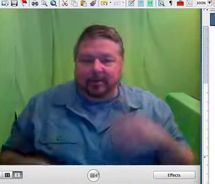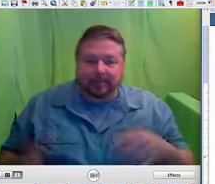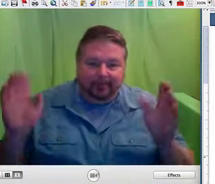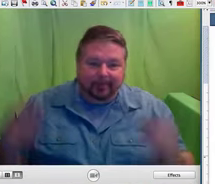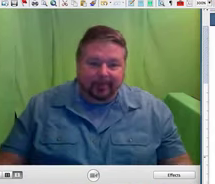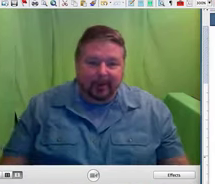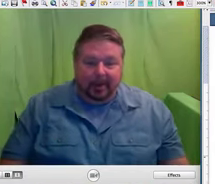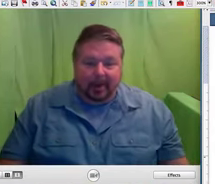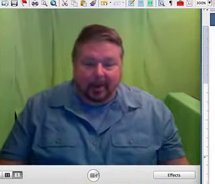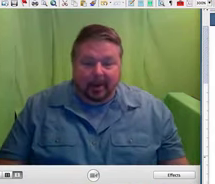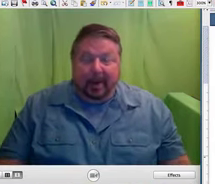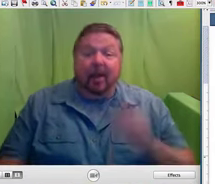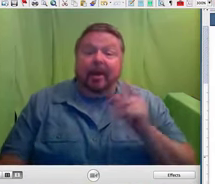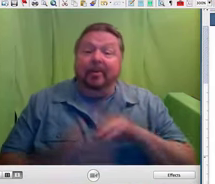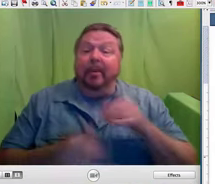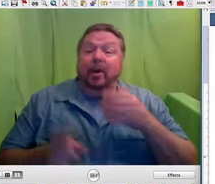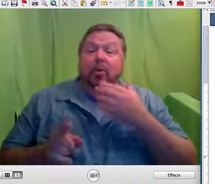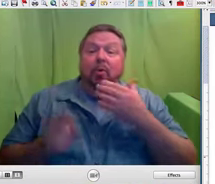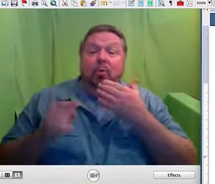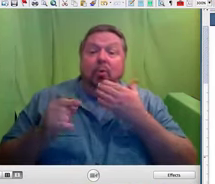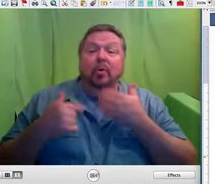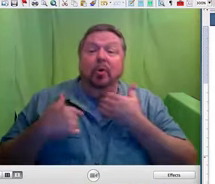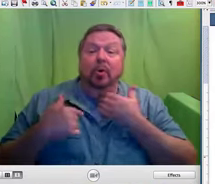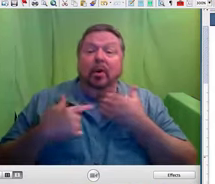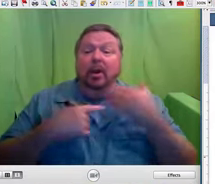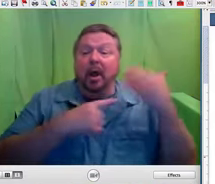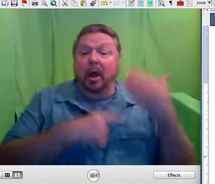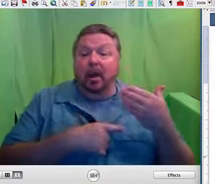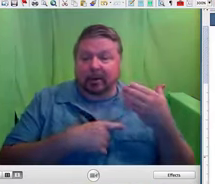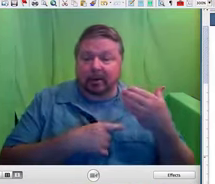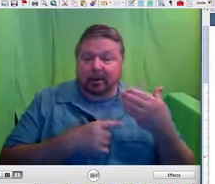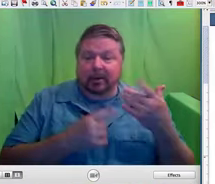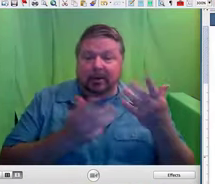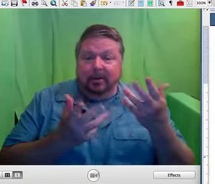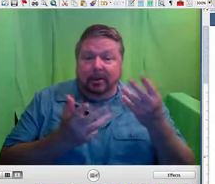sound. Okay, that's my